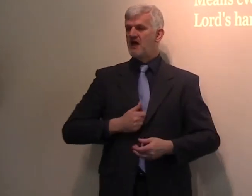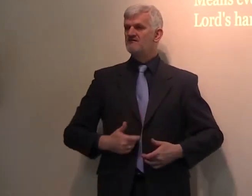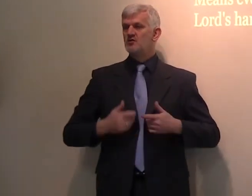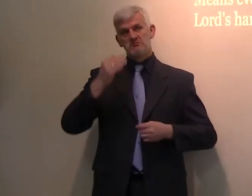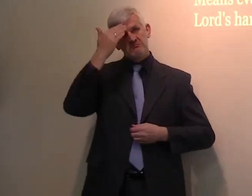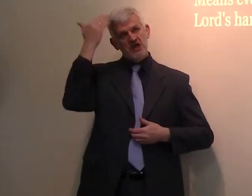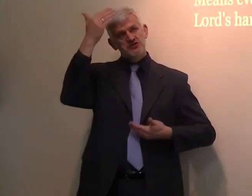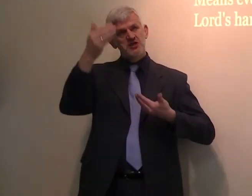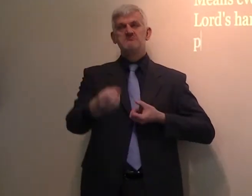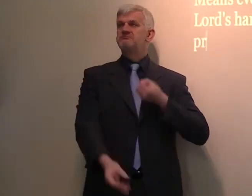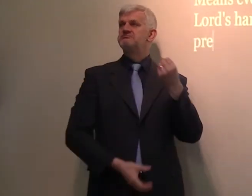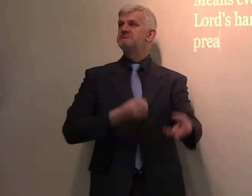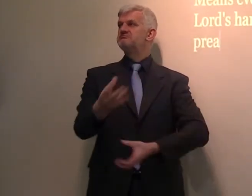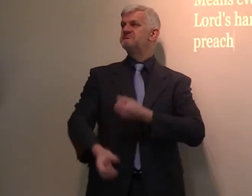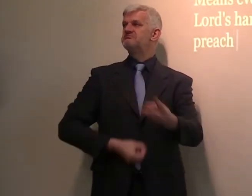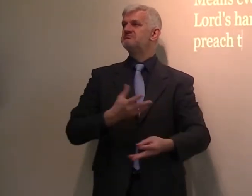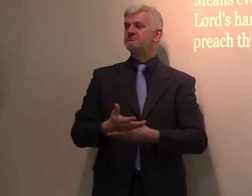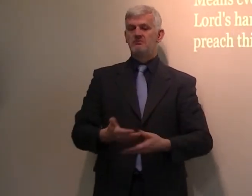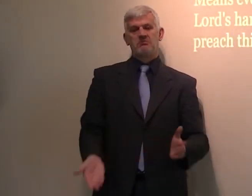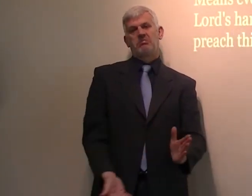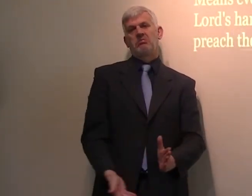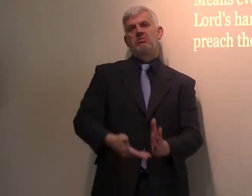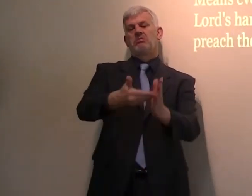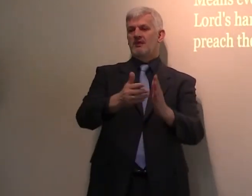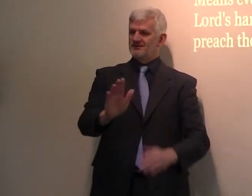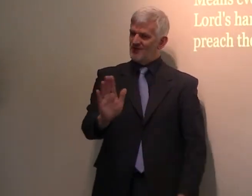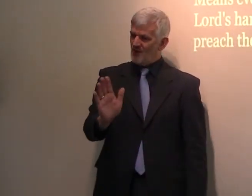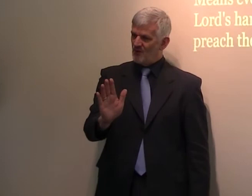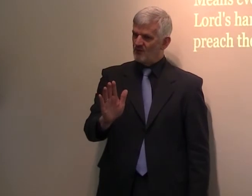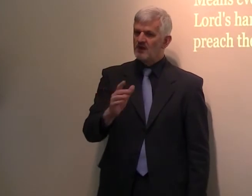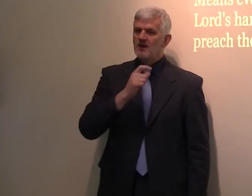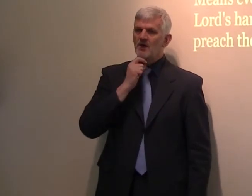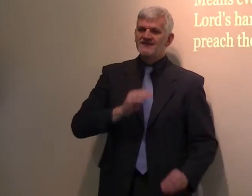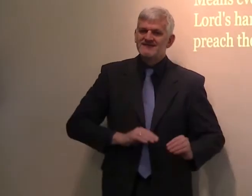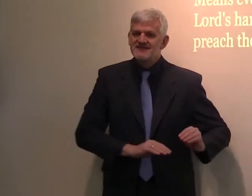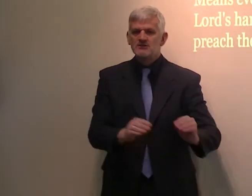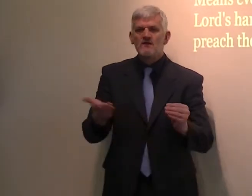imagination or conceptions, not through their own thinking, but they are teaching us from the Word of God.